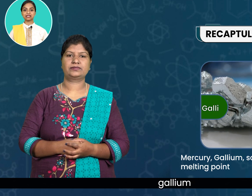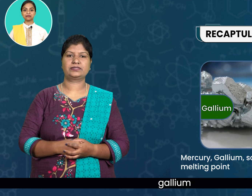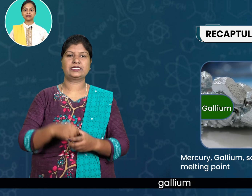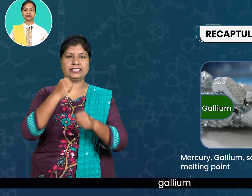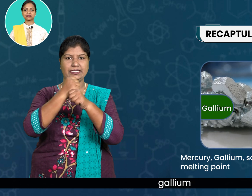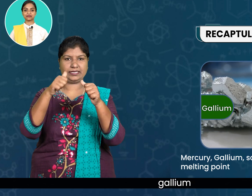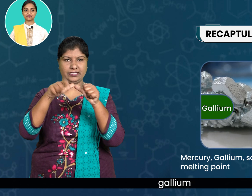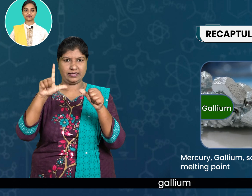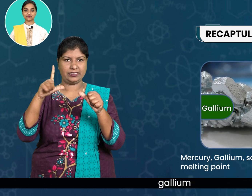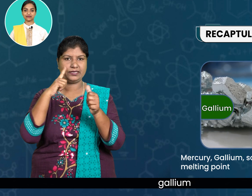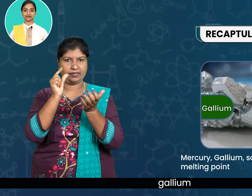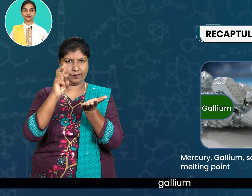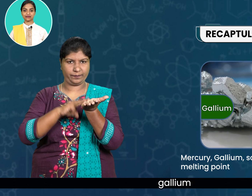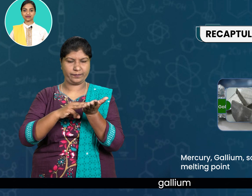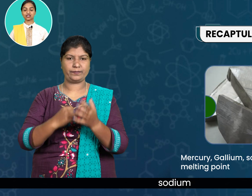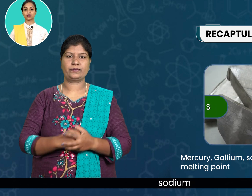gallium,